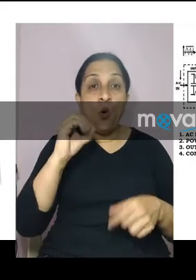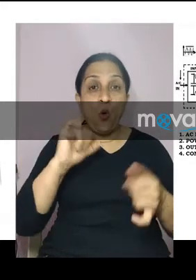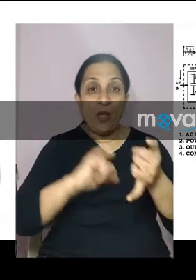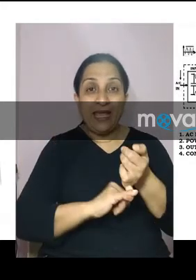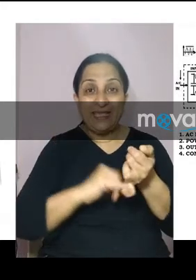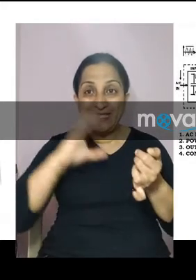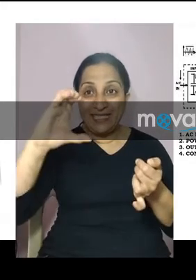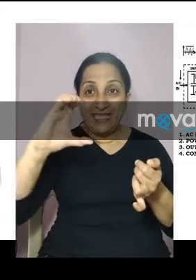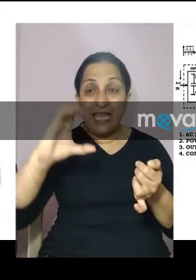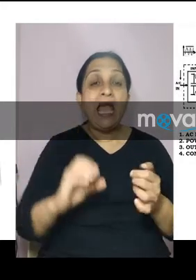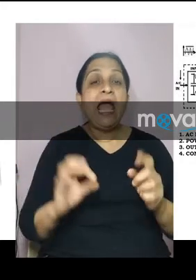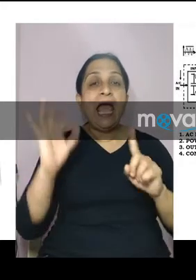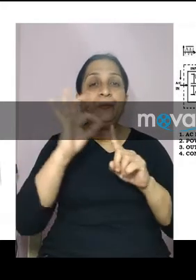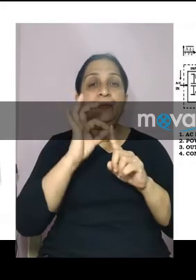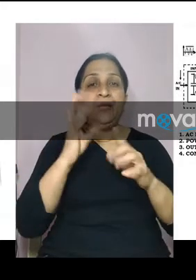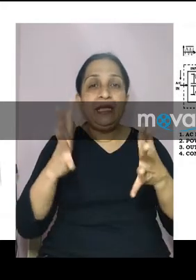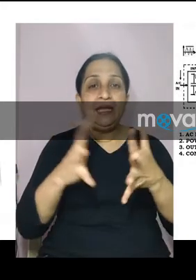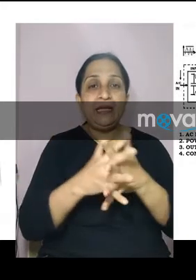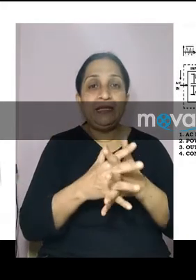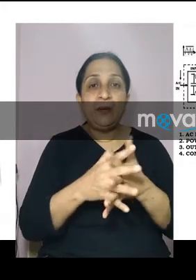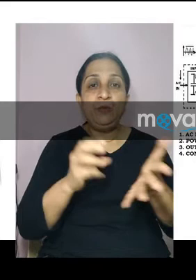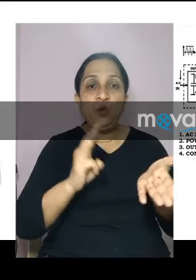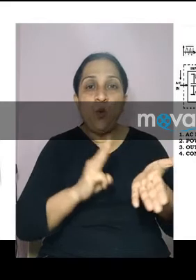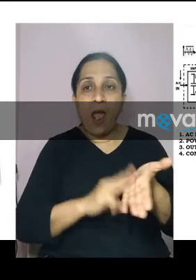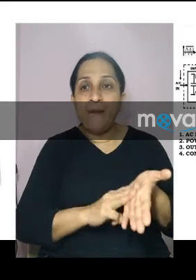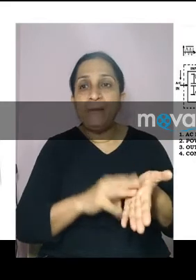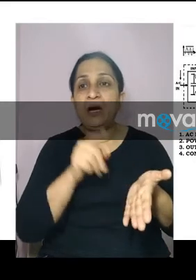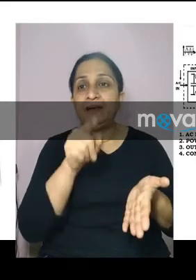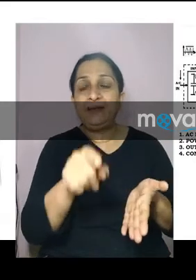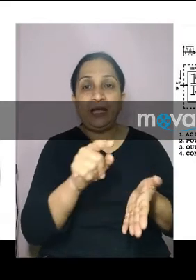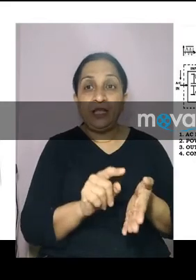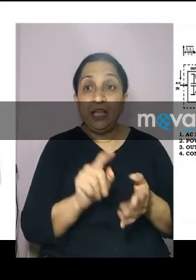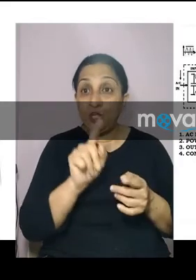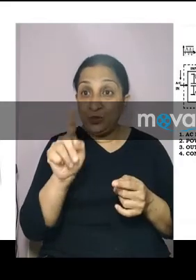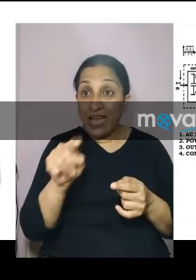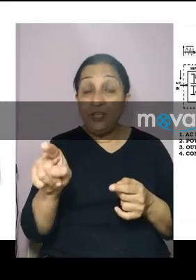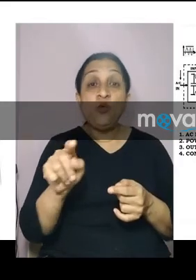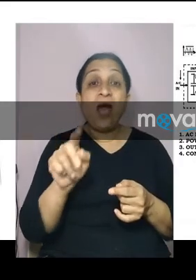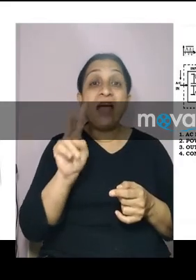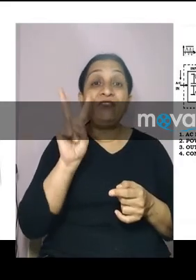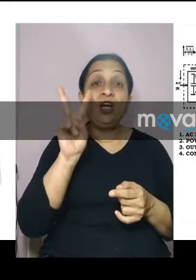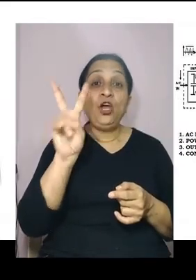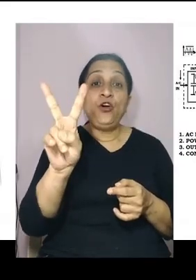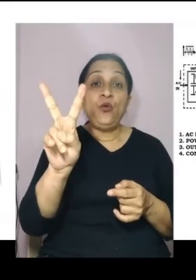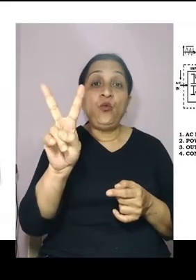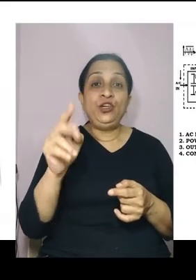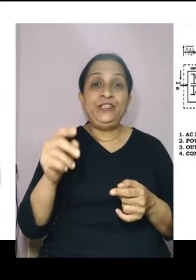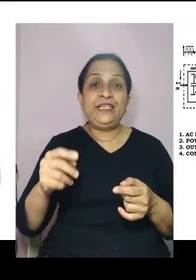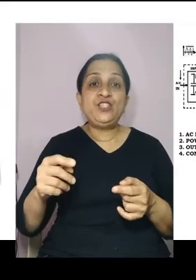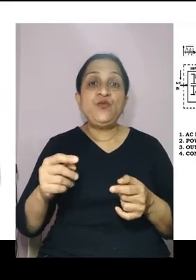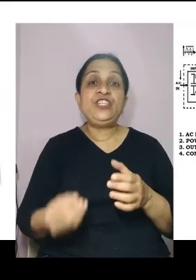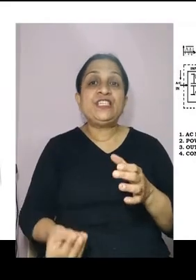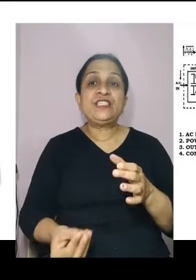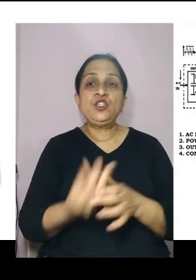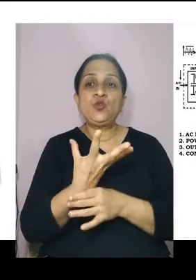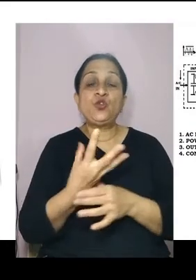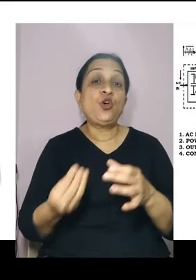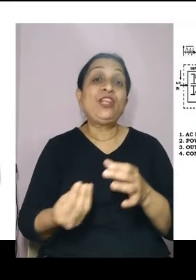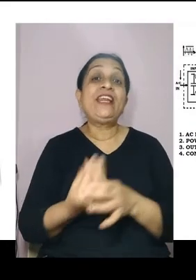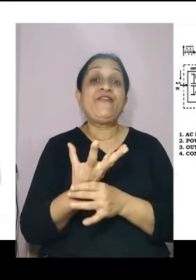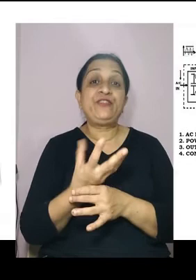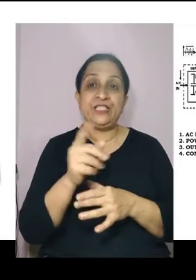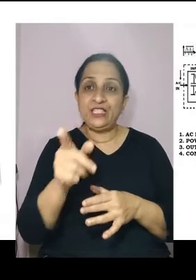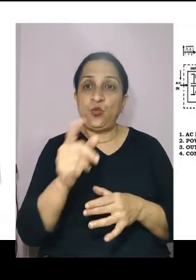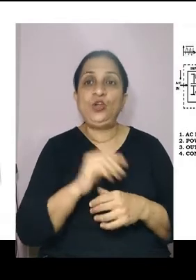So OSC and PWM are there. To that you have the voltage,